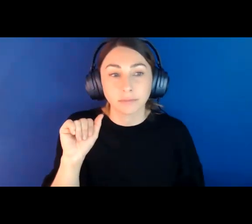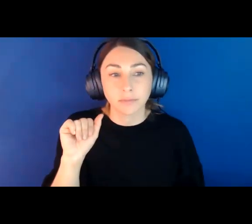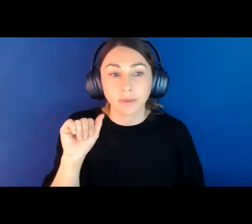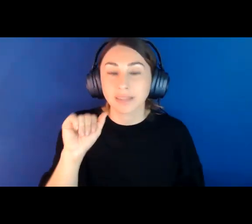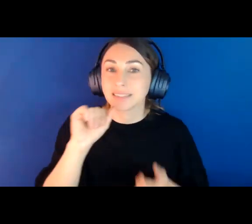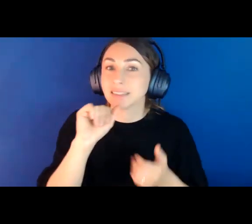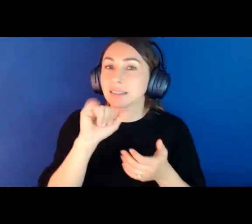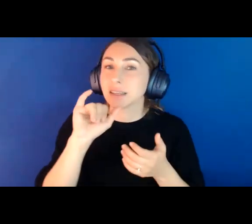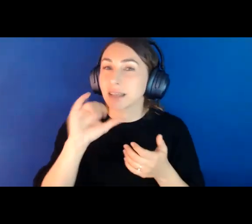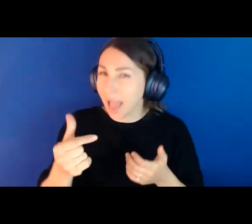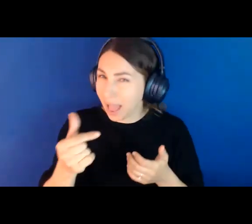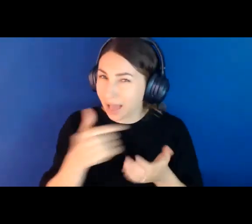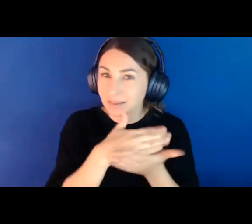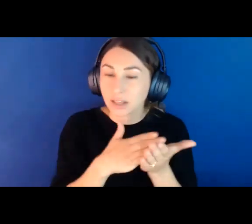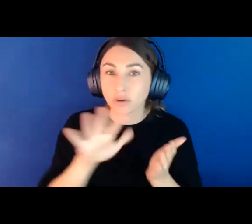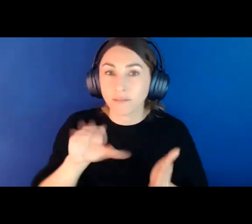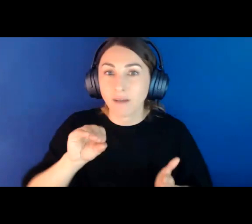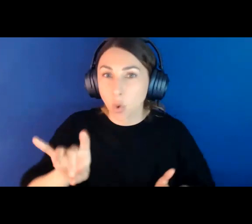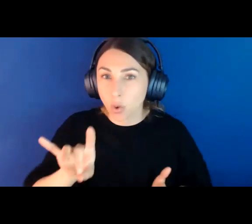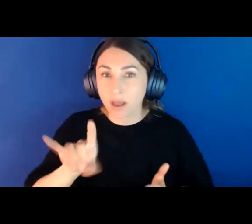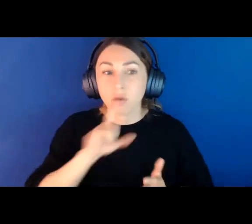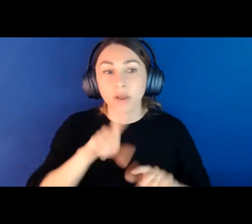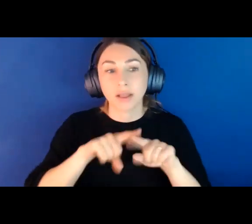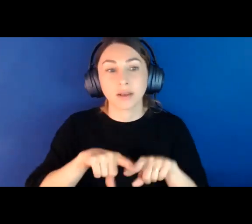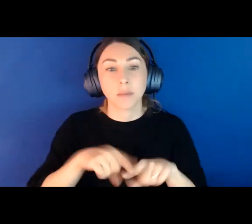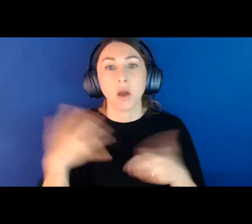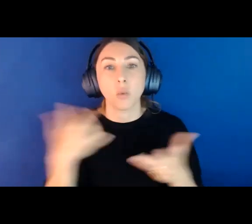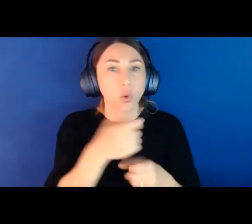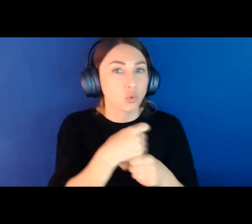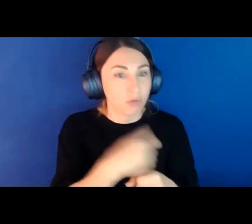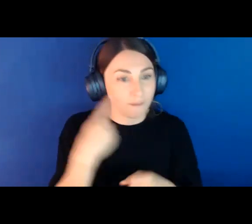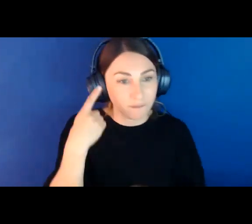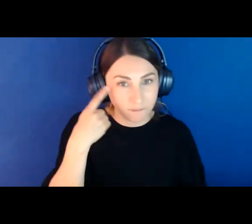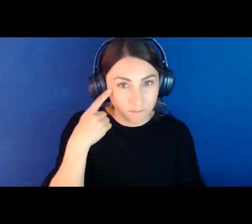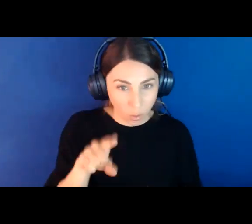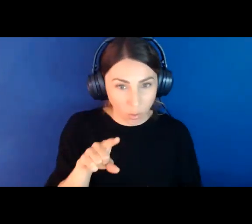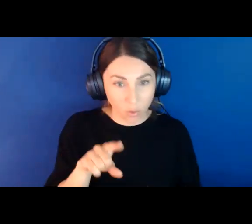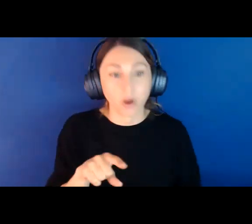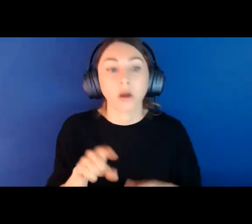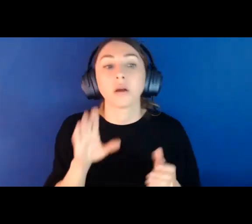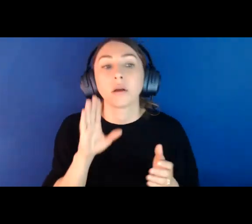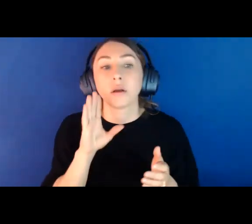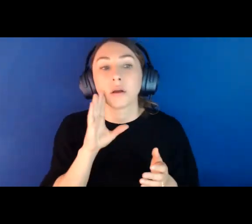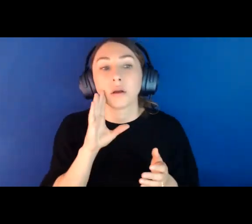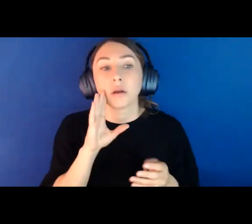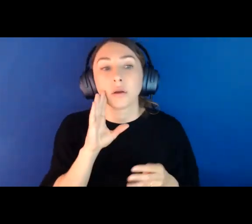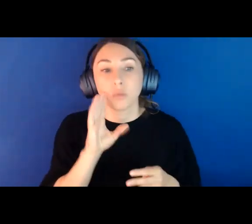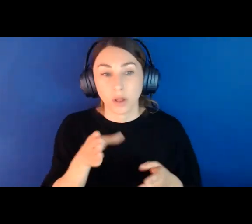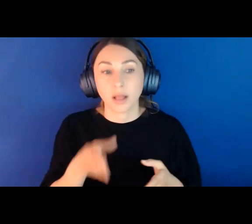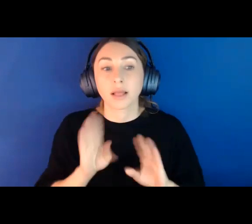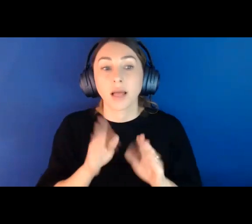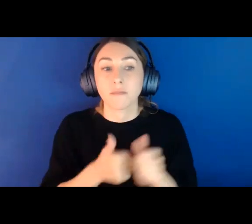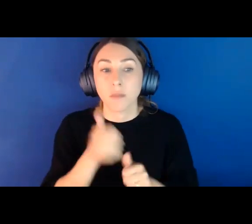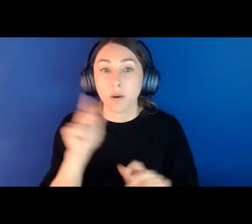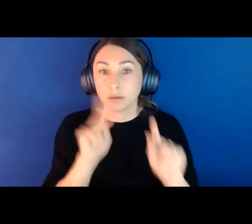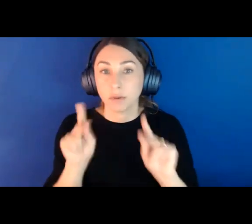does depend on what you're authoring for. It does enable most people to view,